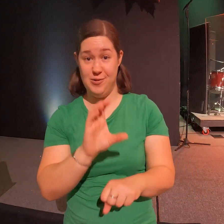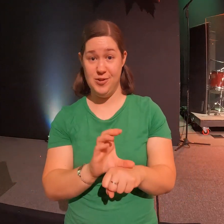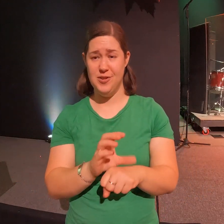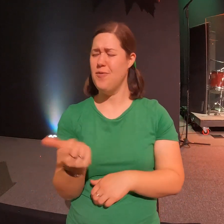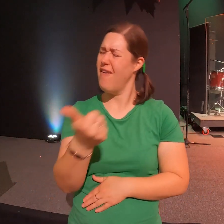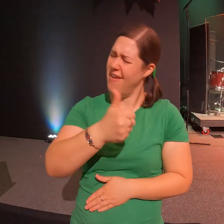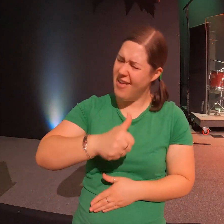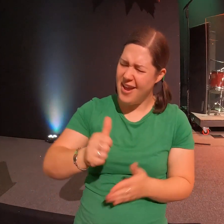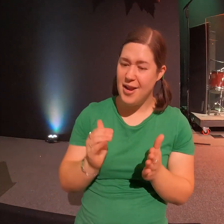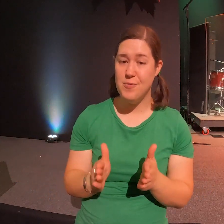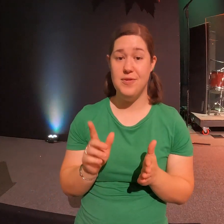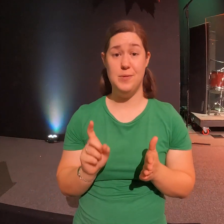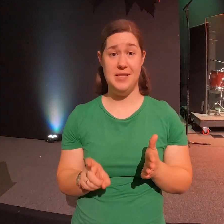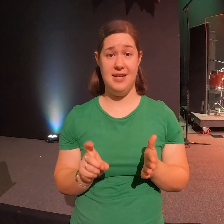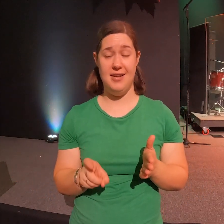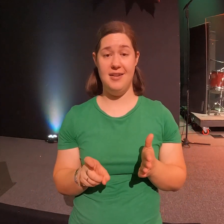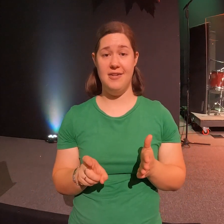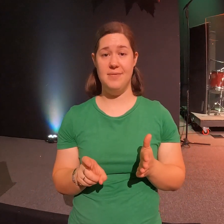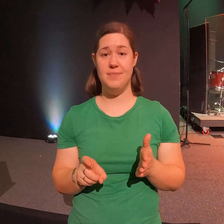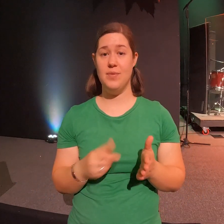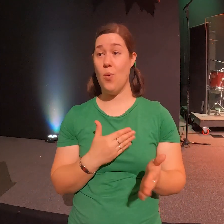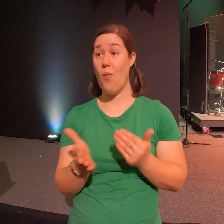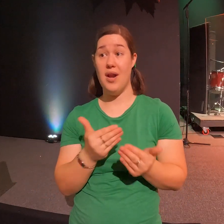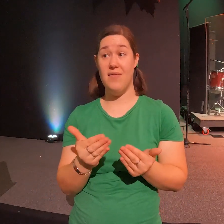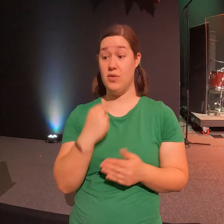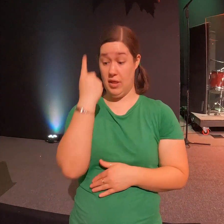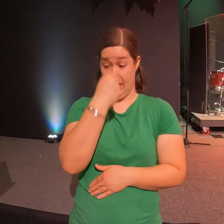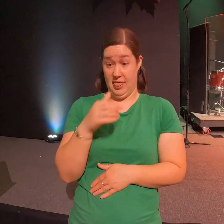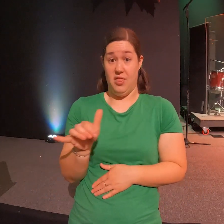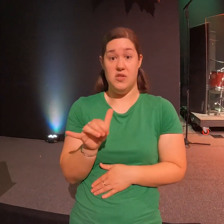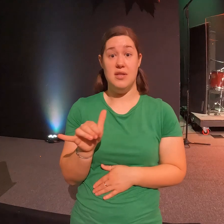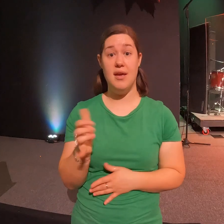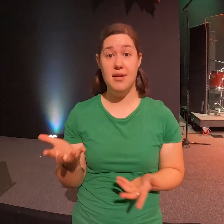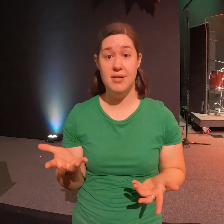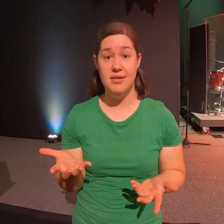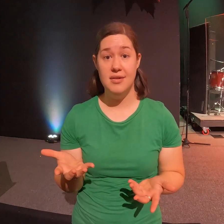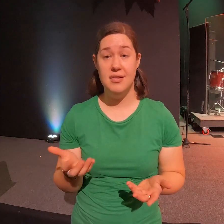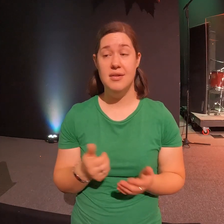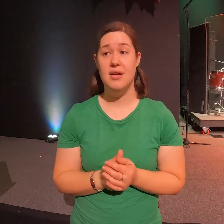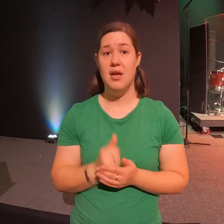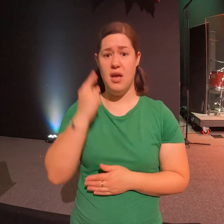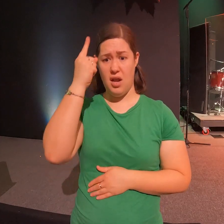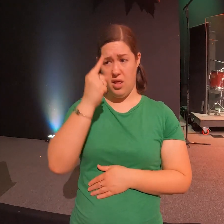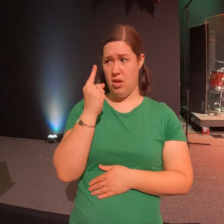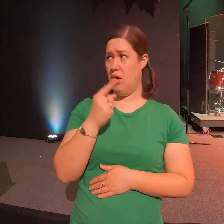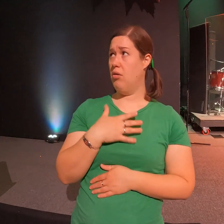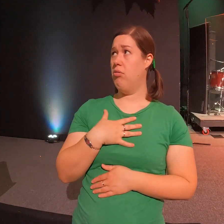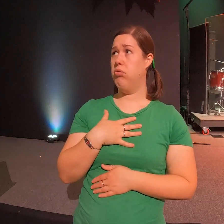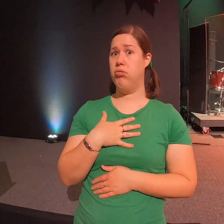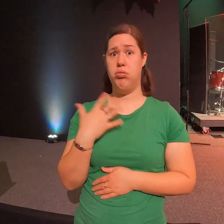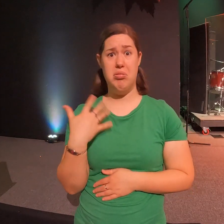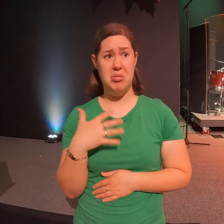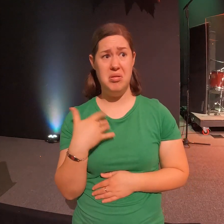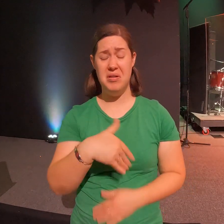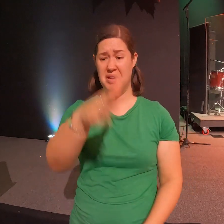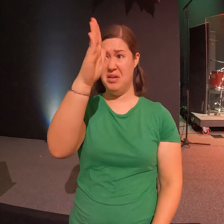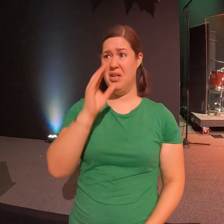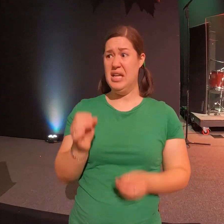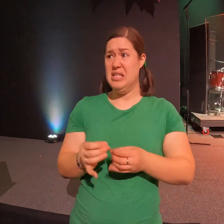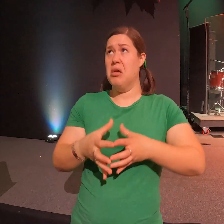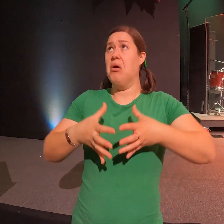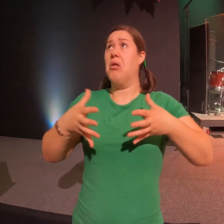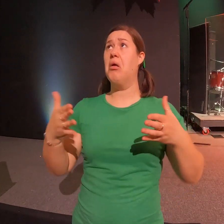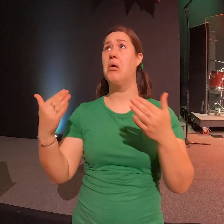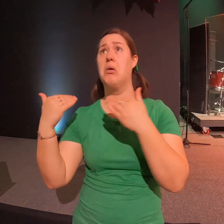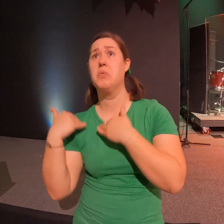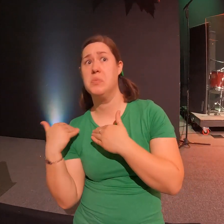need, whatever that looks like. And I thought, wow, God, that's a whole lot of responsibility. That's a whole lot